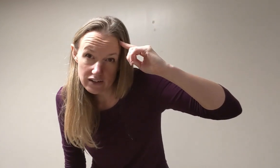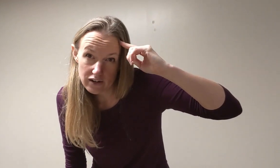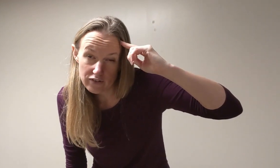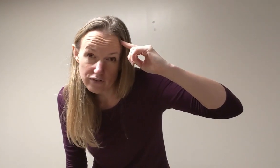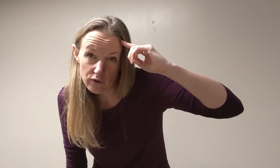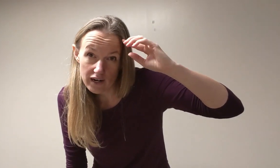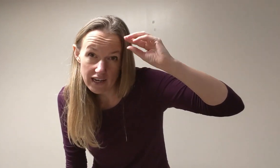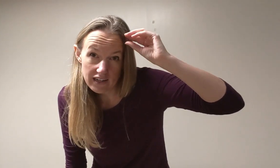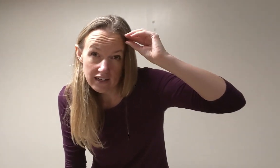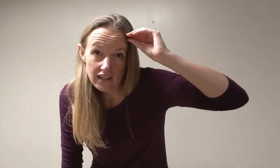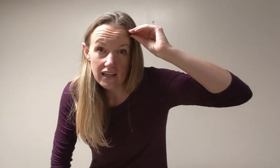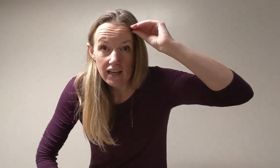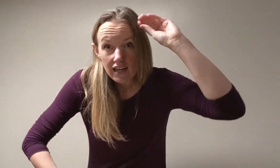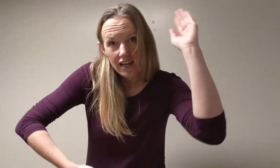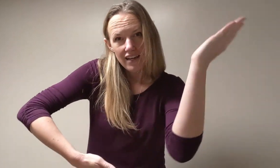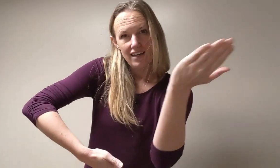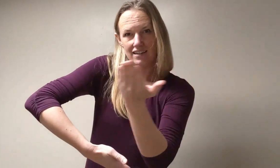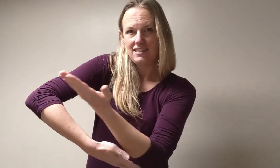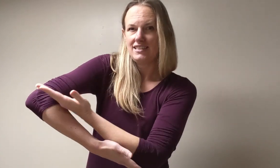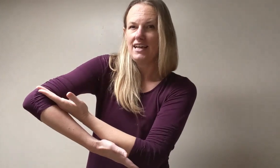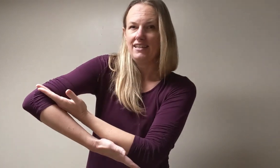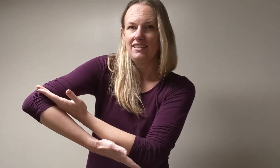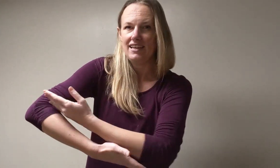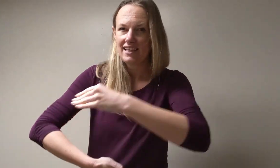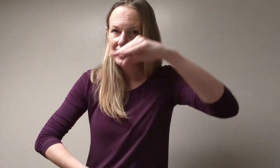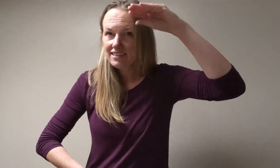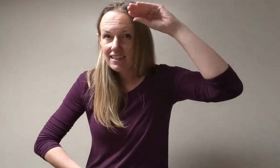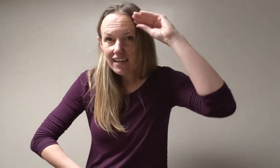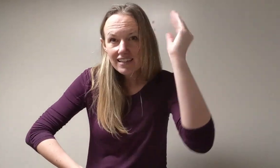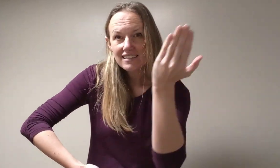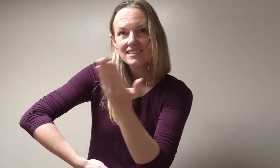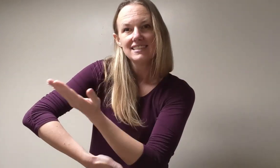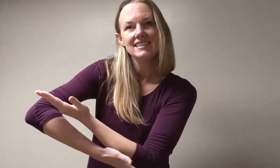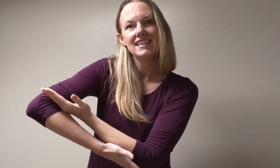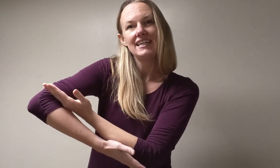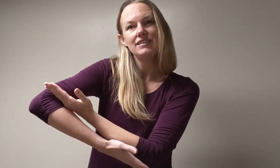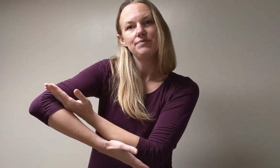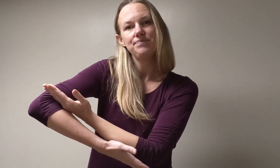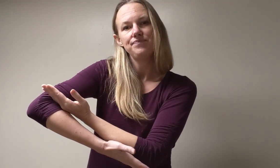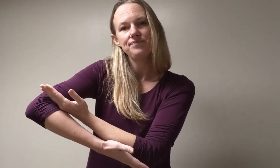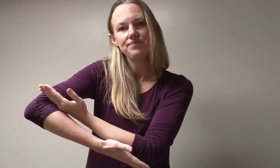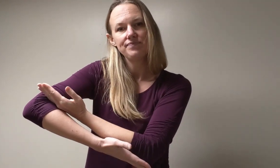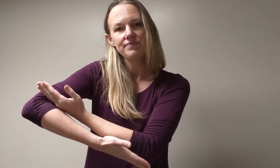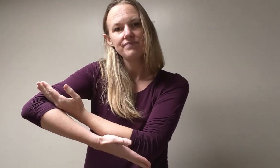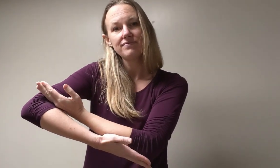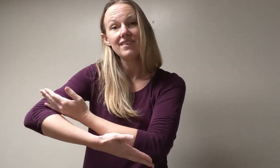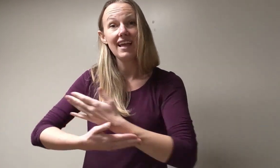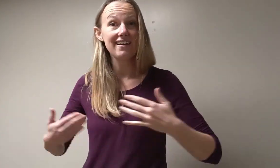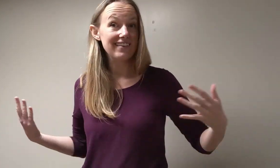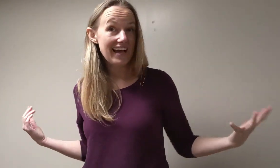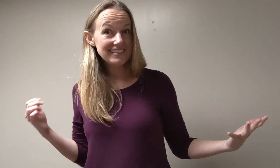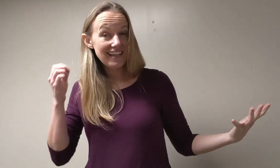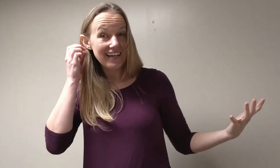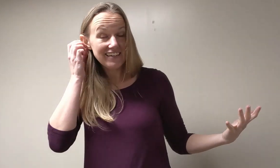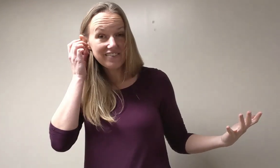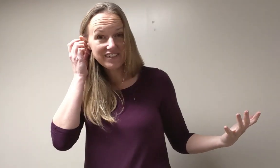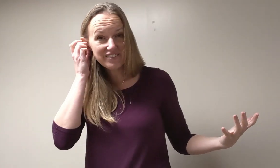at our forehead, and the Son, like that. Okay, Son. In our last line of the first